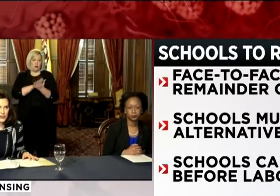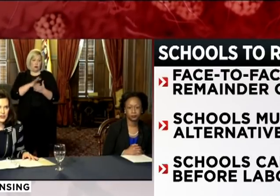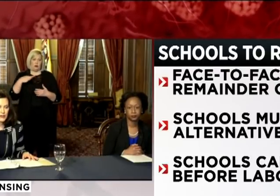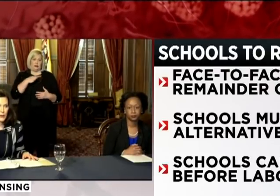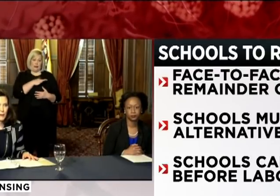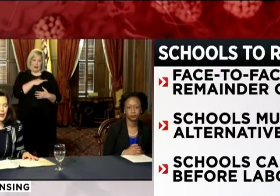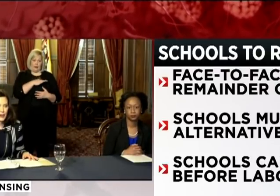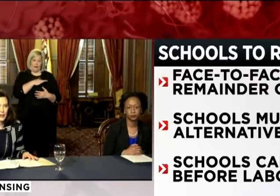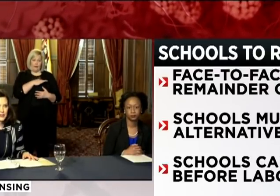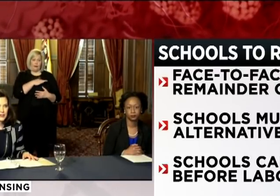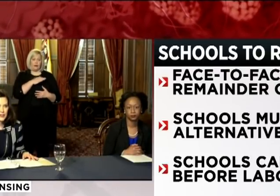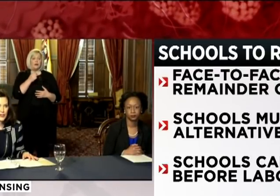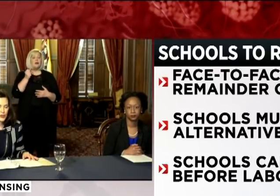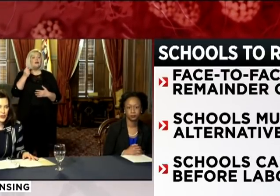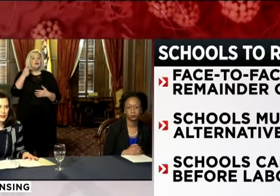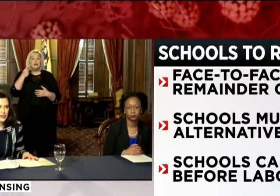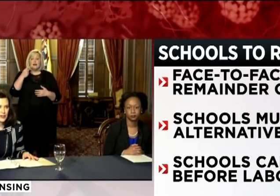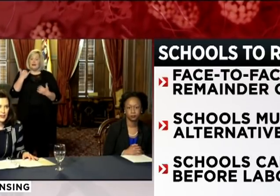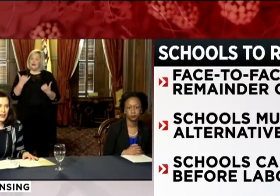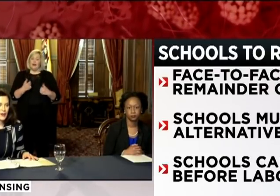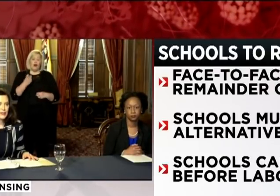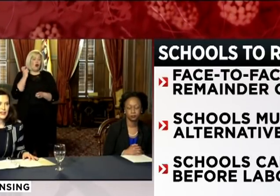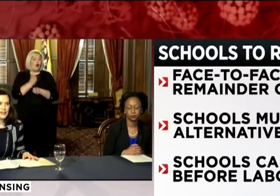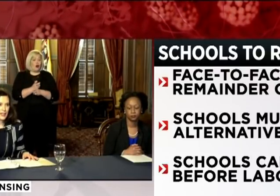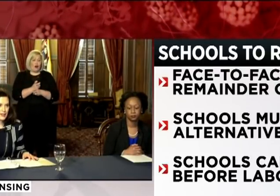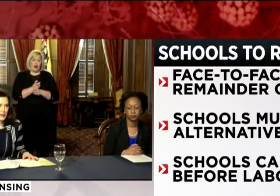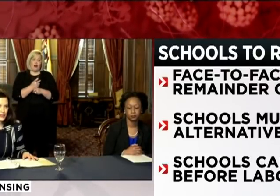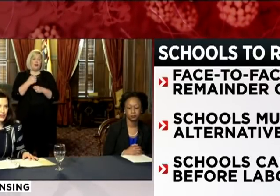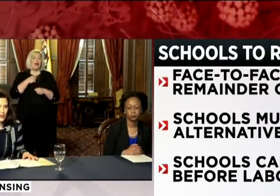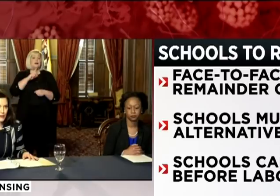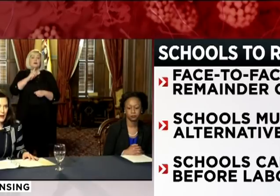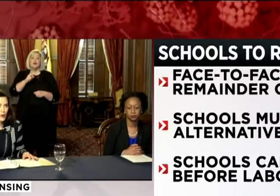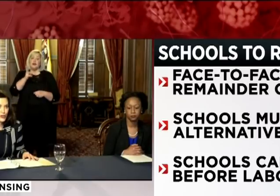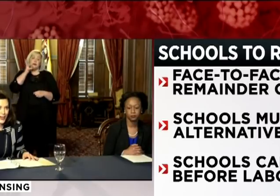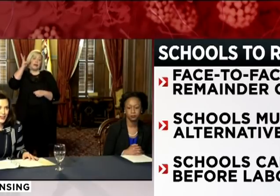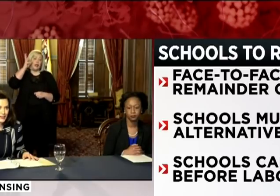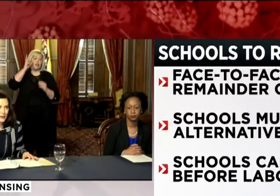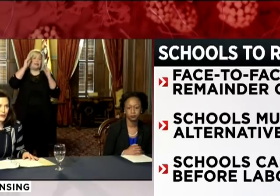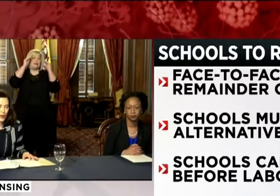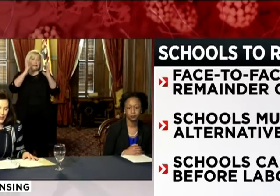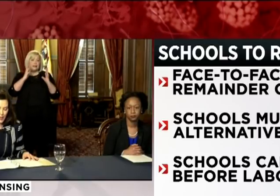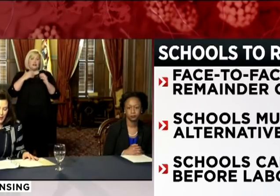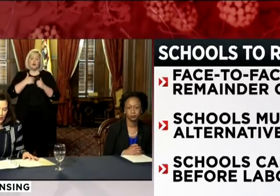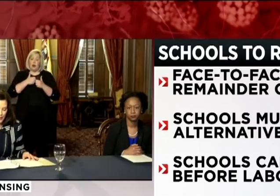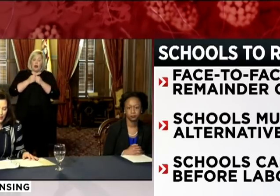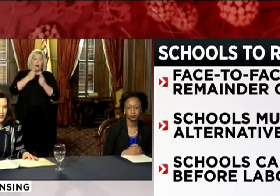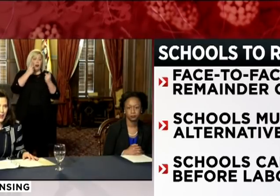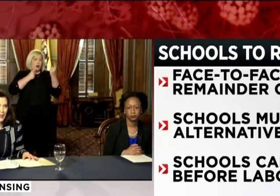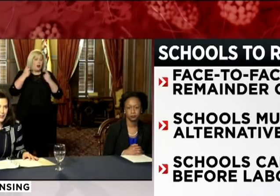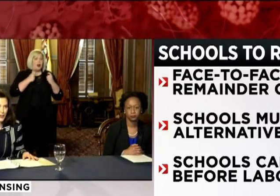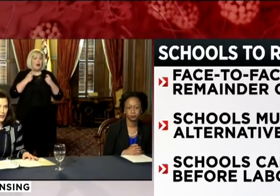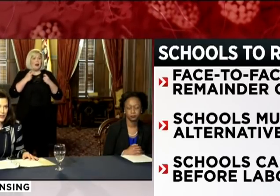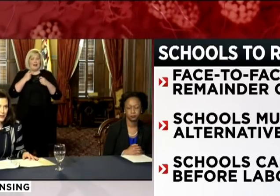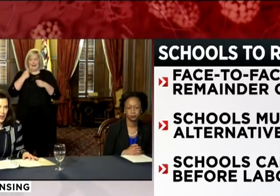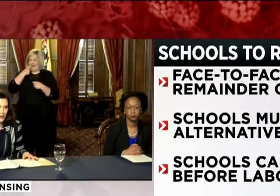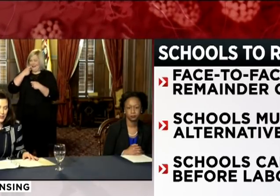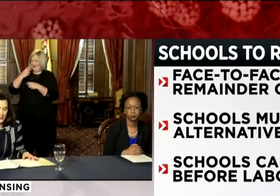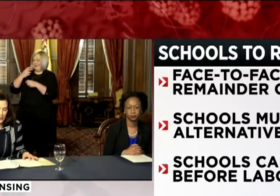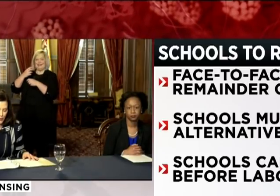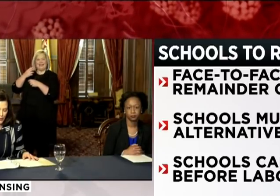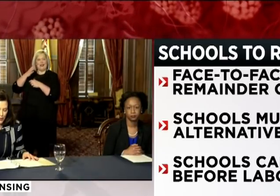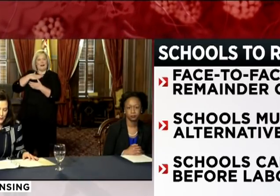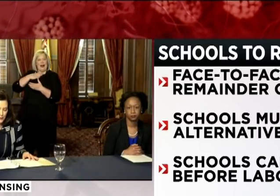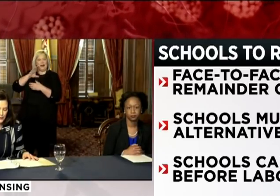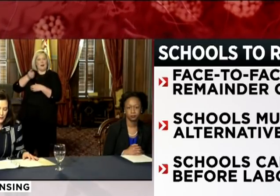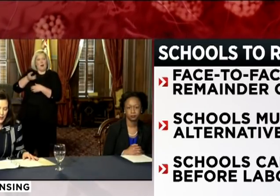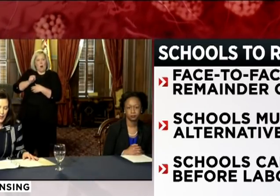lot of questions, from parents to students. I was getting text messages from my own child before I came out here, asking questions about how